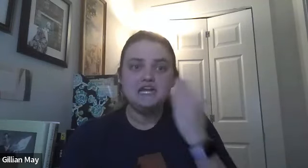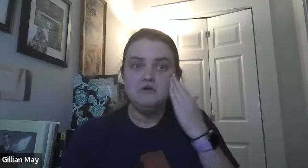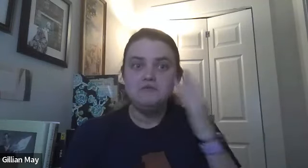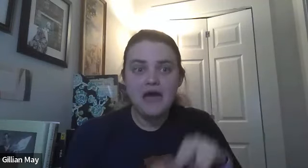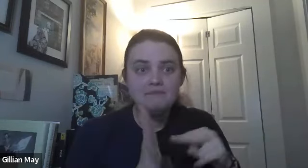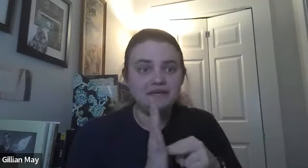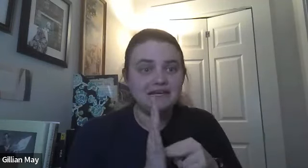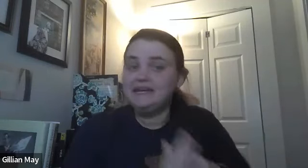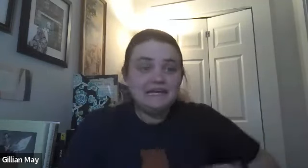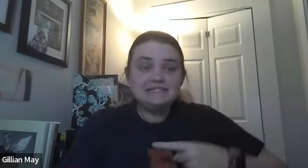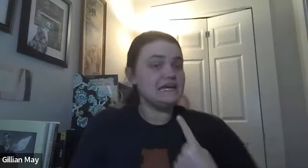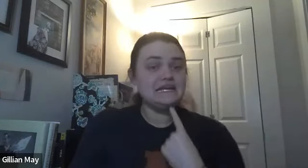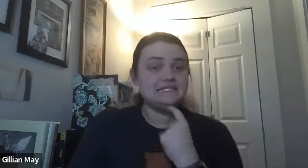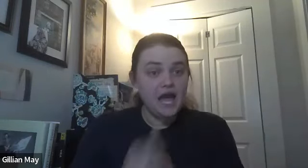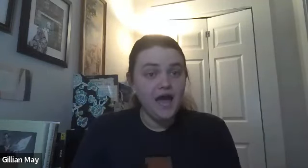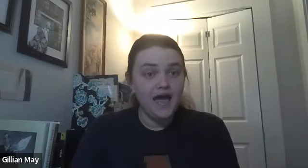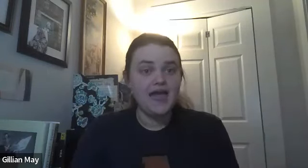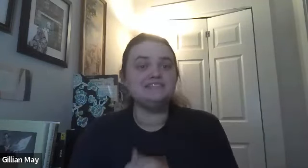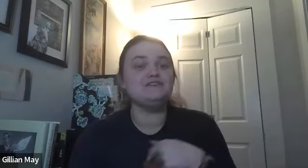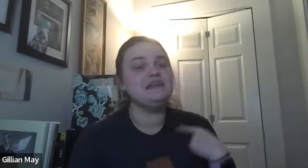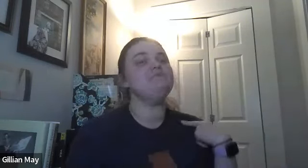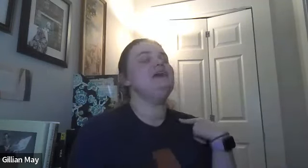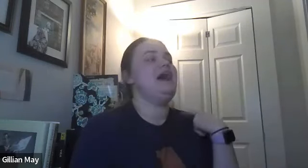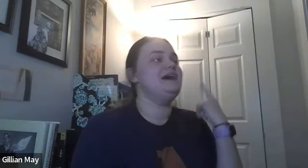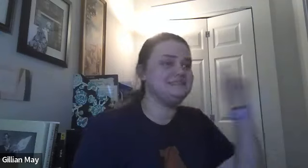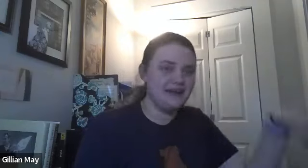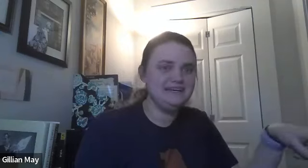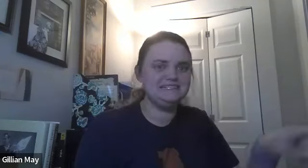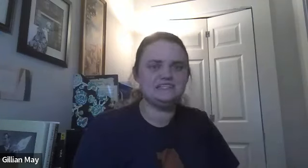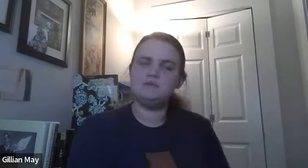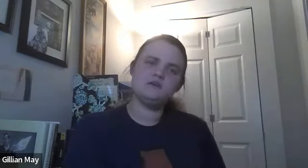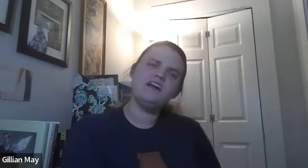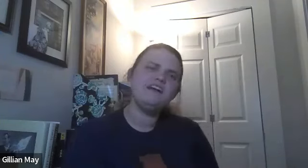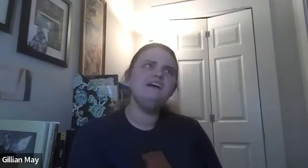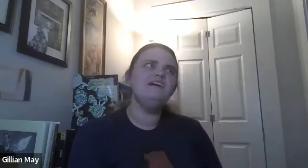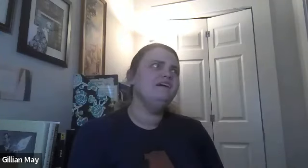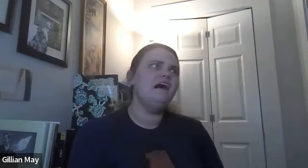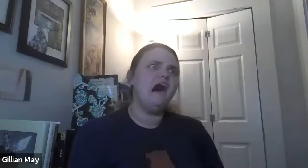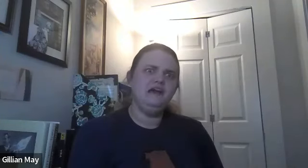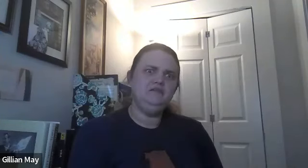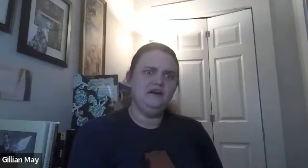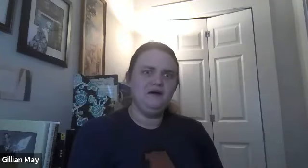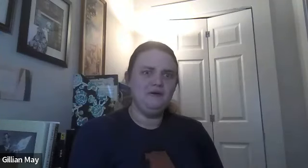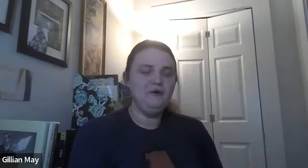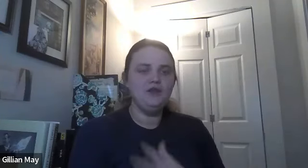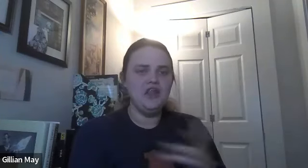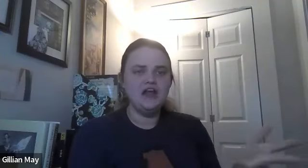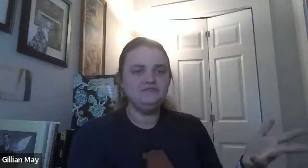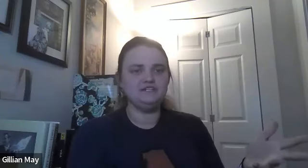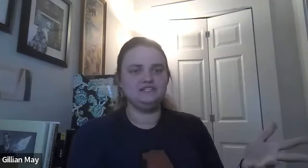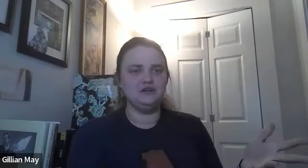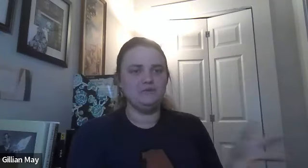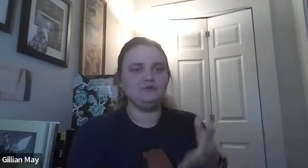know that meaning. He said it's not. And so then I would sign it to them and they're like, I don't know. None of us knew. We were